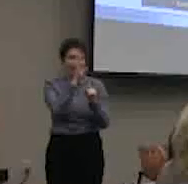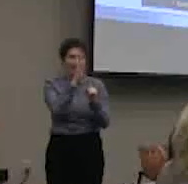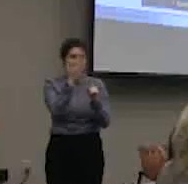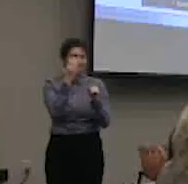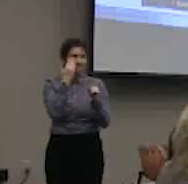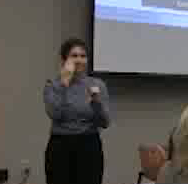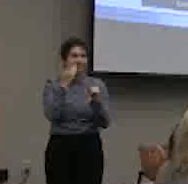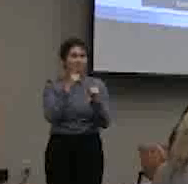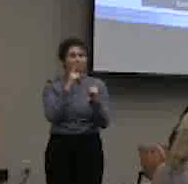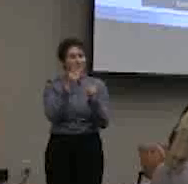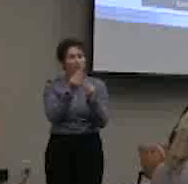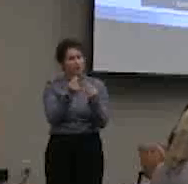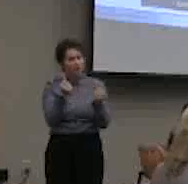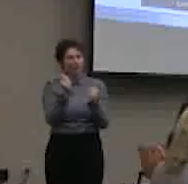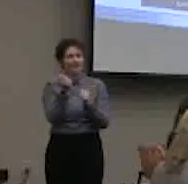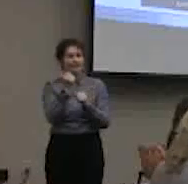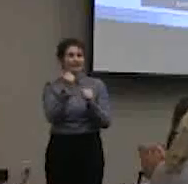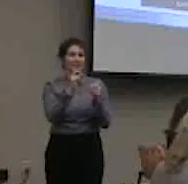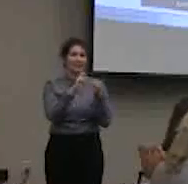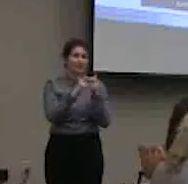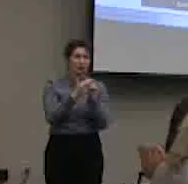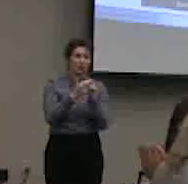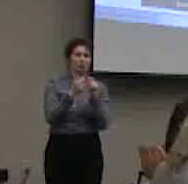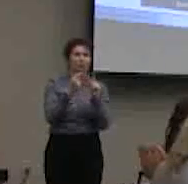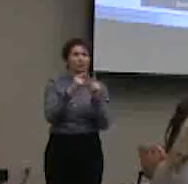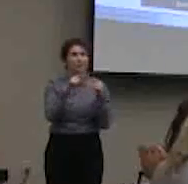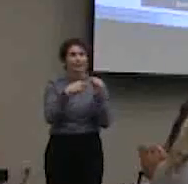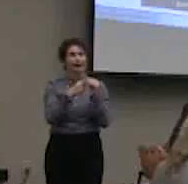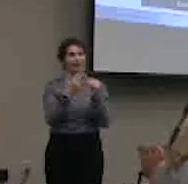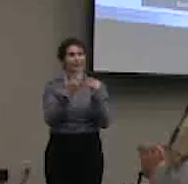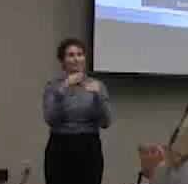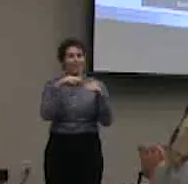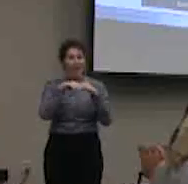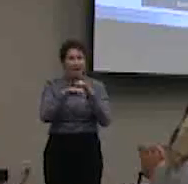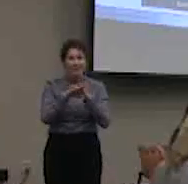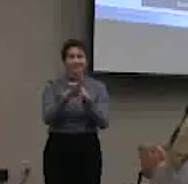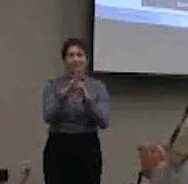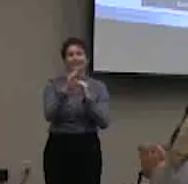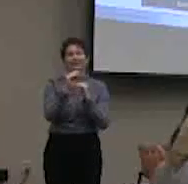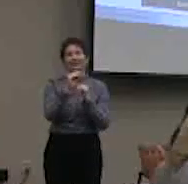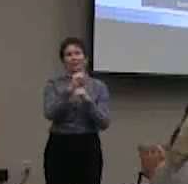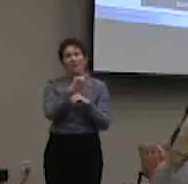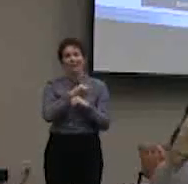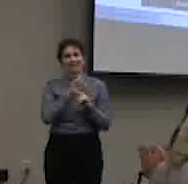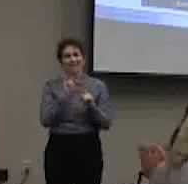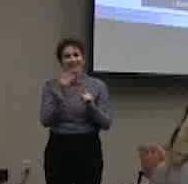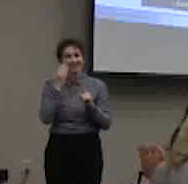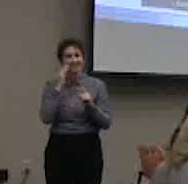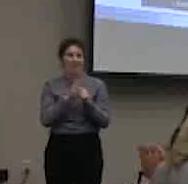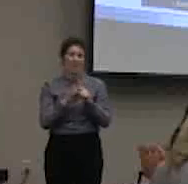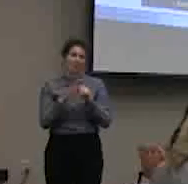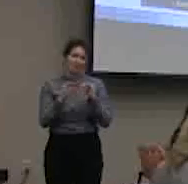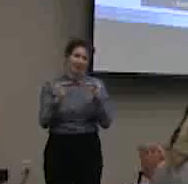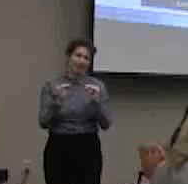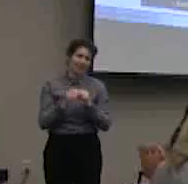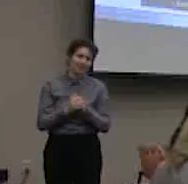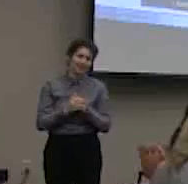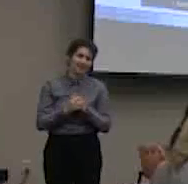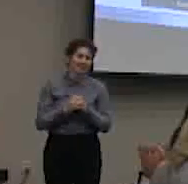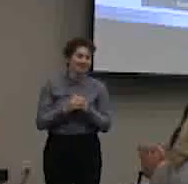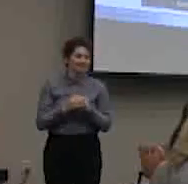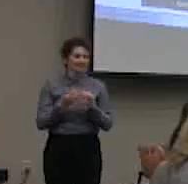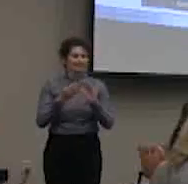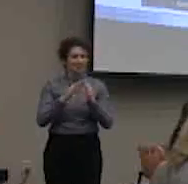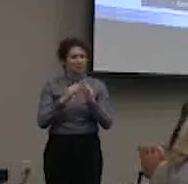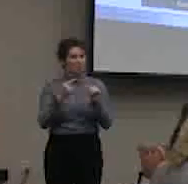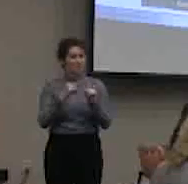resolve any issues about access and quality and those things on the local level. So it gives the community the input and